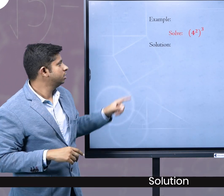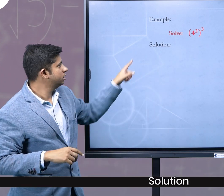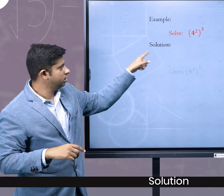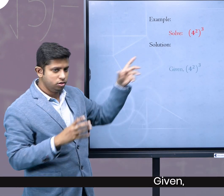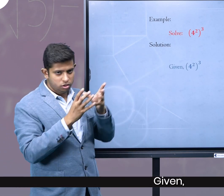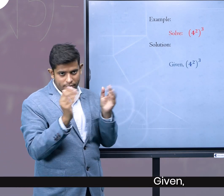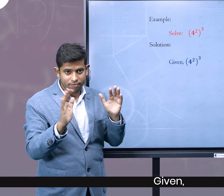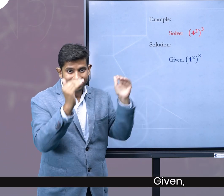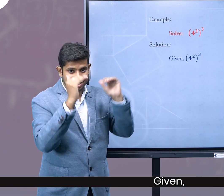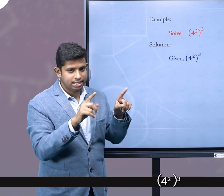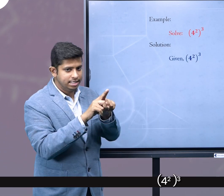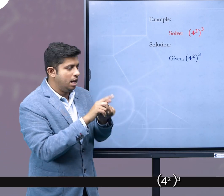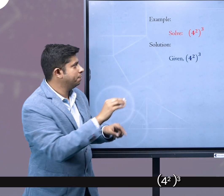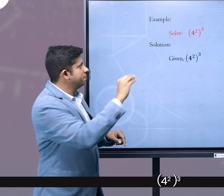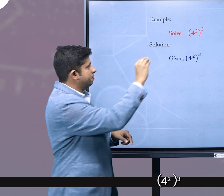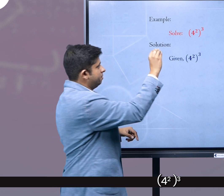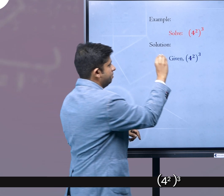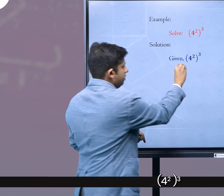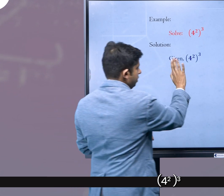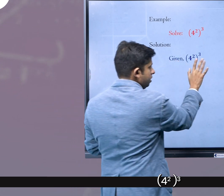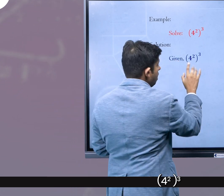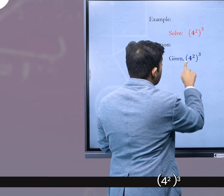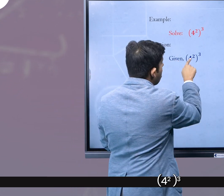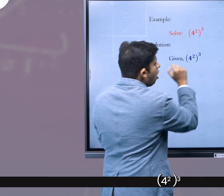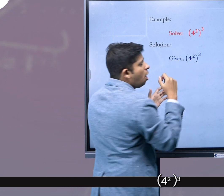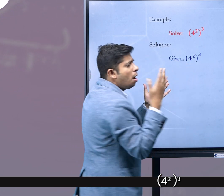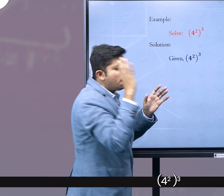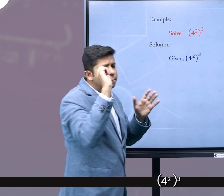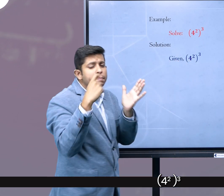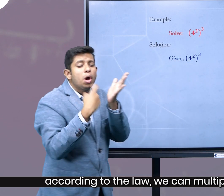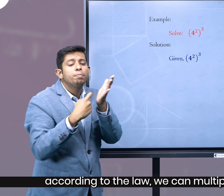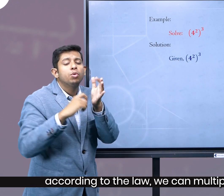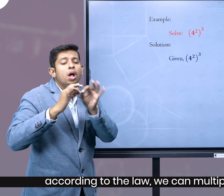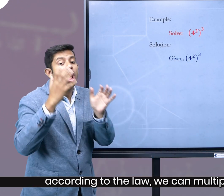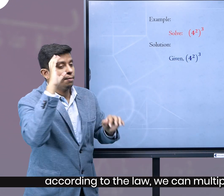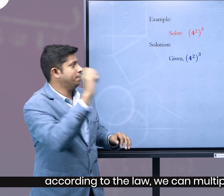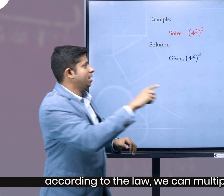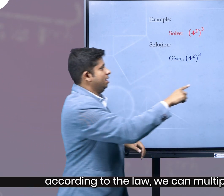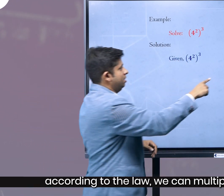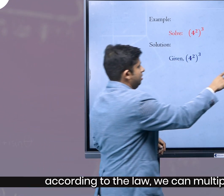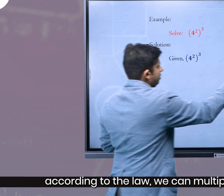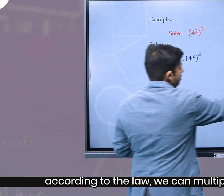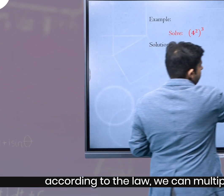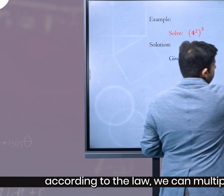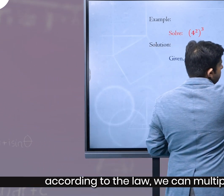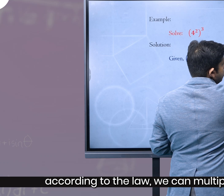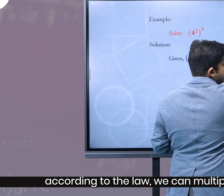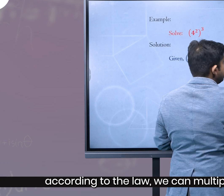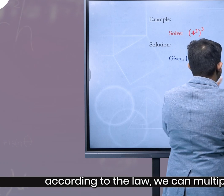Solution given 4 to the power of 2 whole to the power of 3. According to the law, we can multiply the powers. A